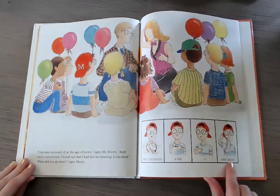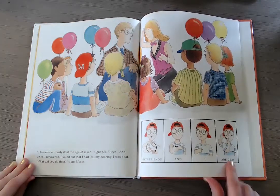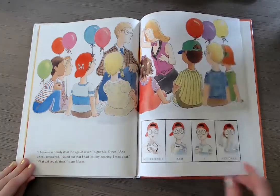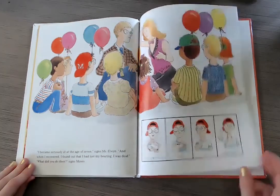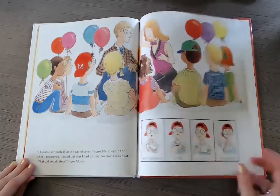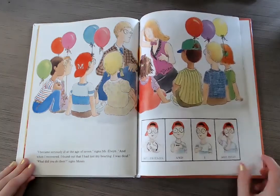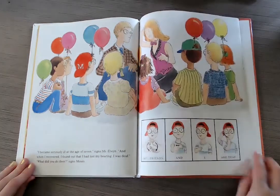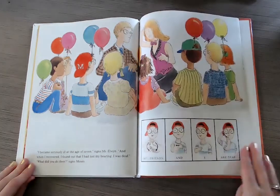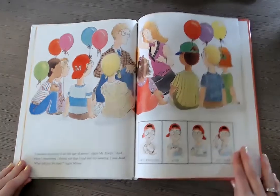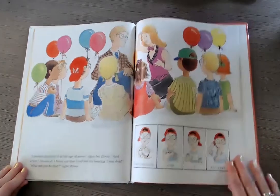deaf.